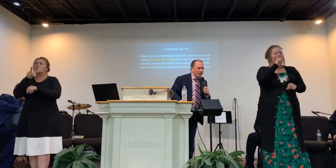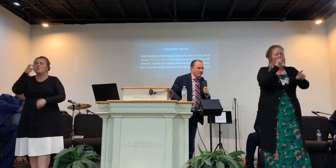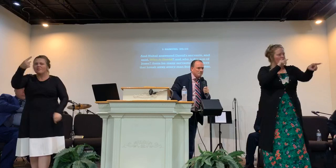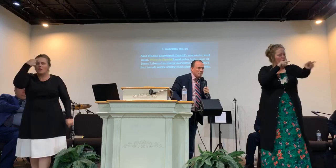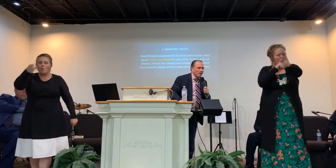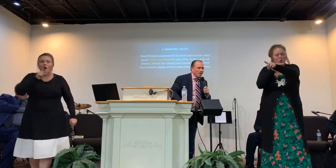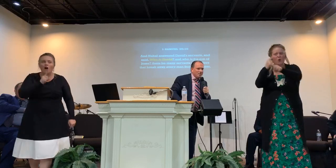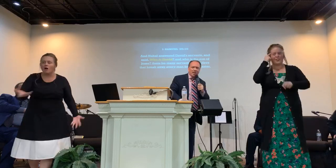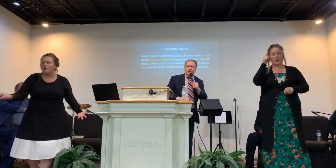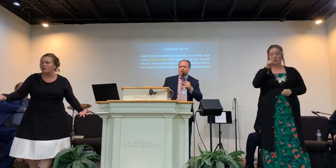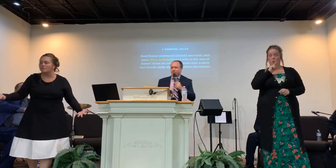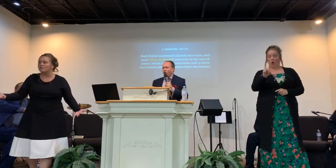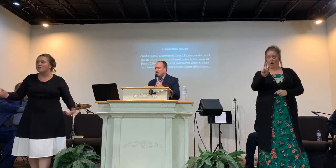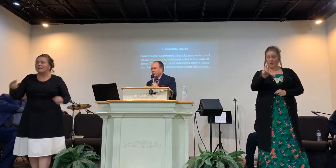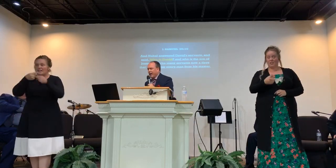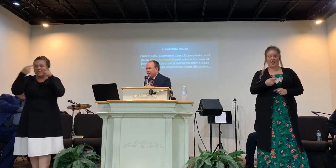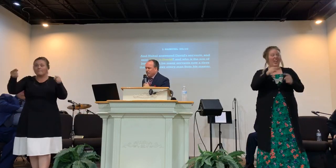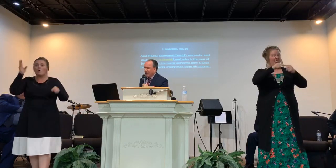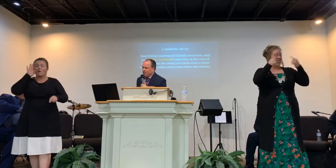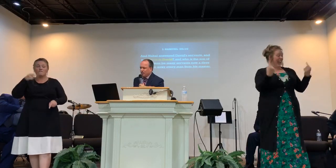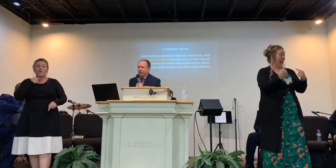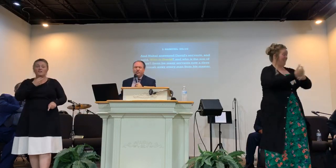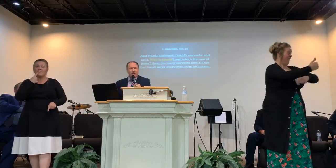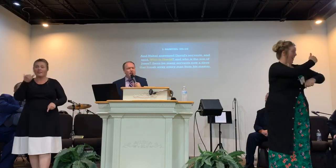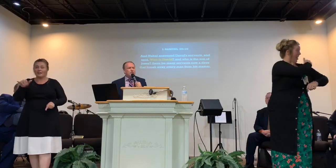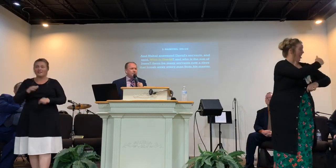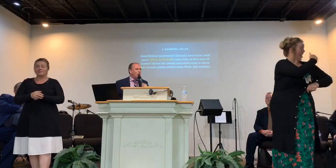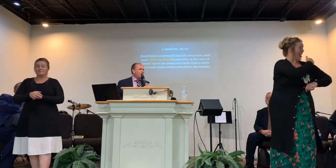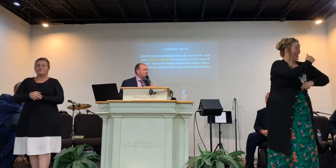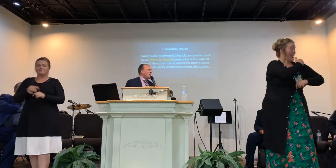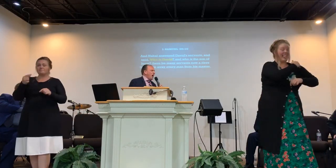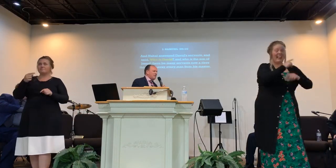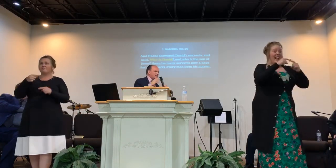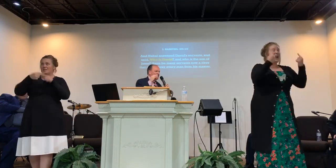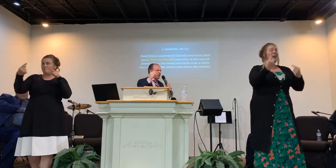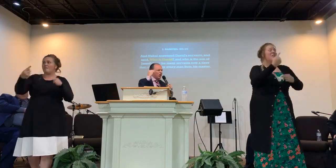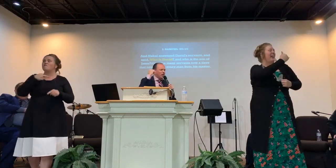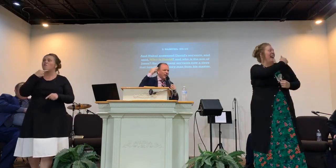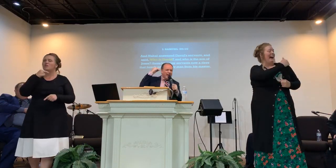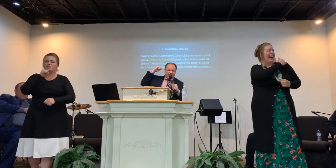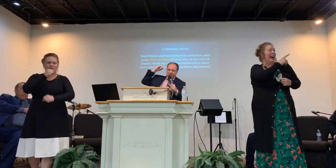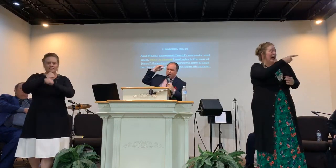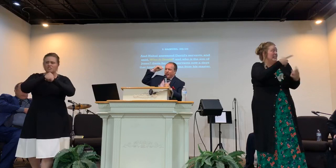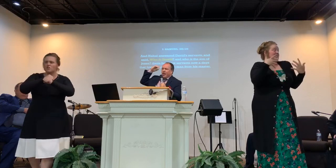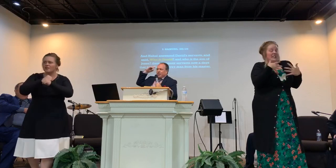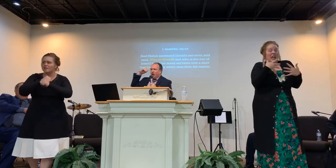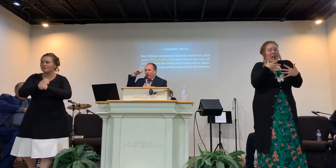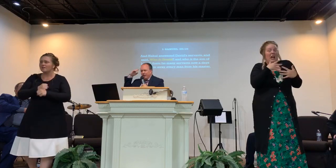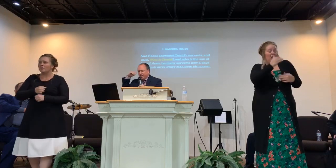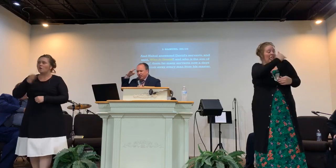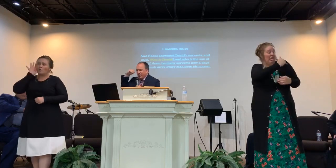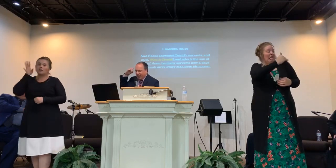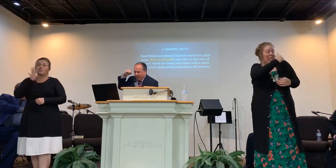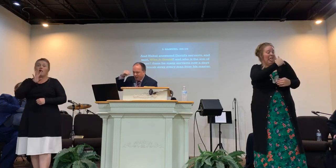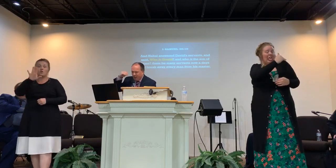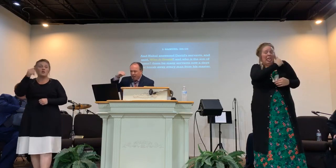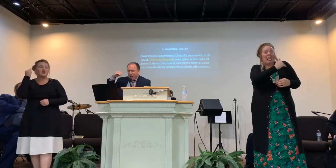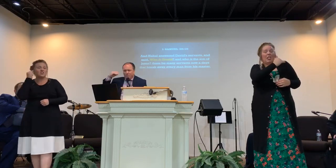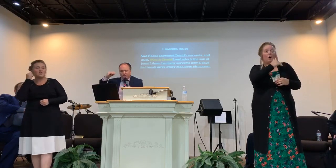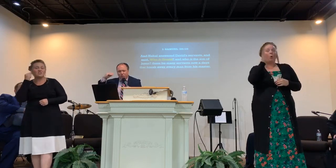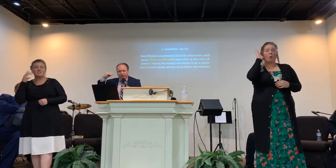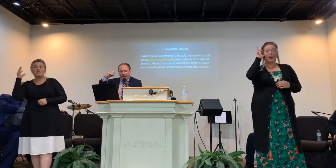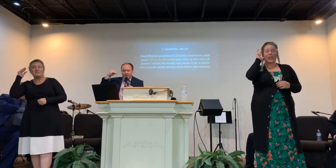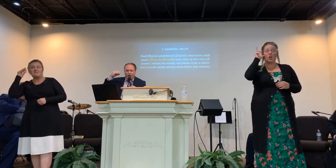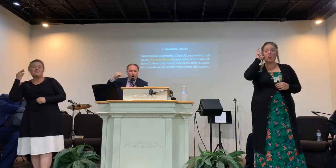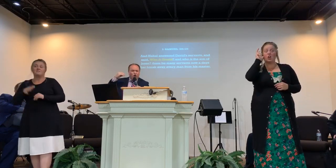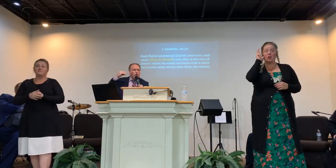are? The enemy's voice of accusation, the enemy's voice of insecurity is going to be talking in your ear.